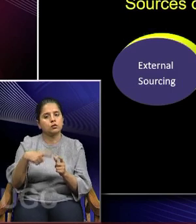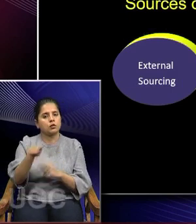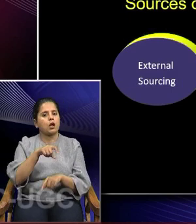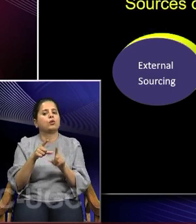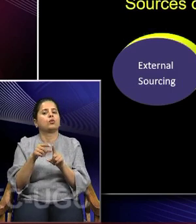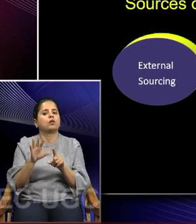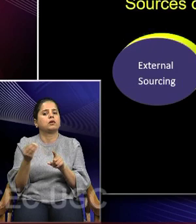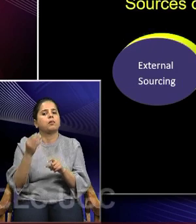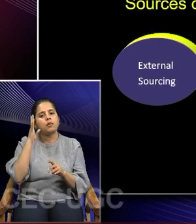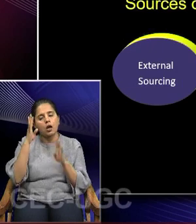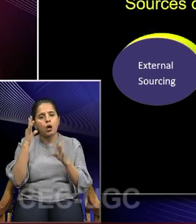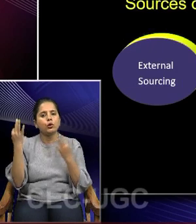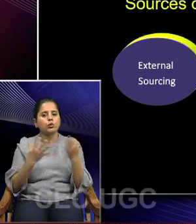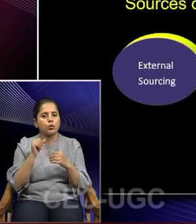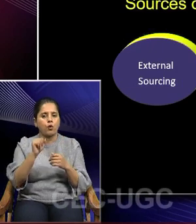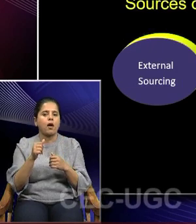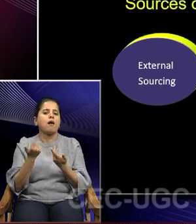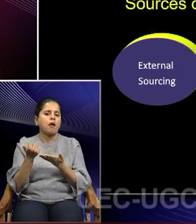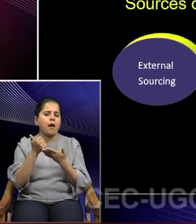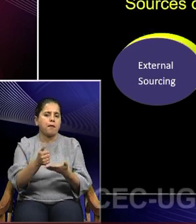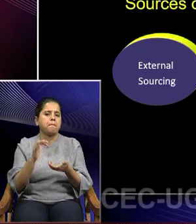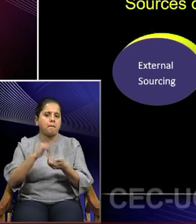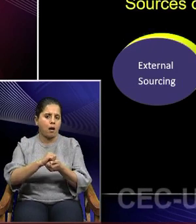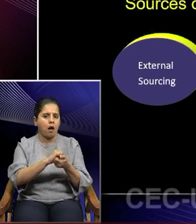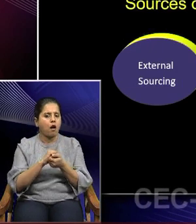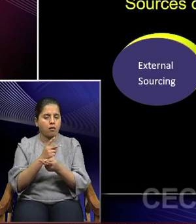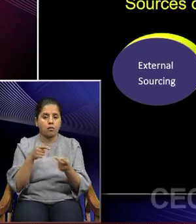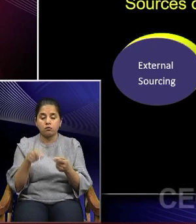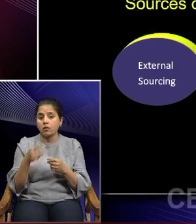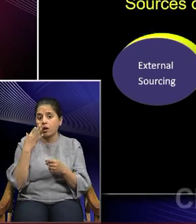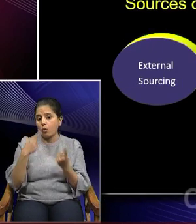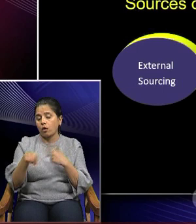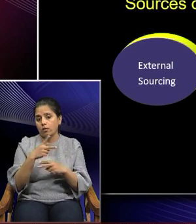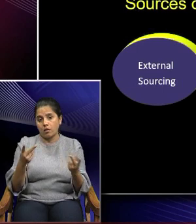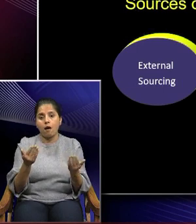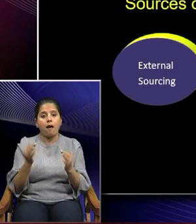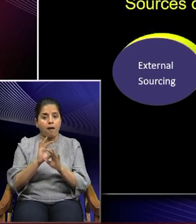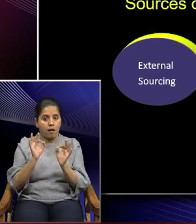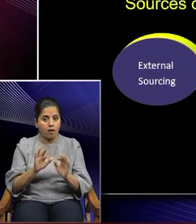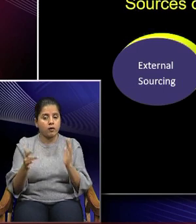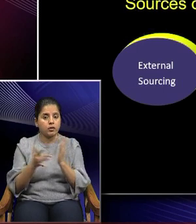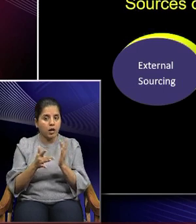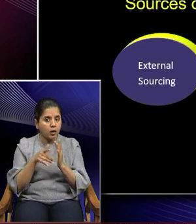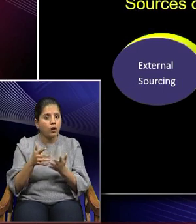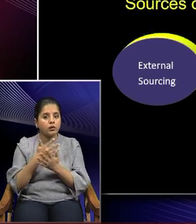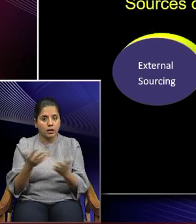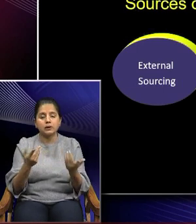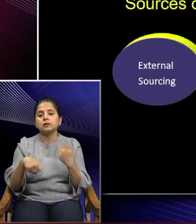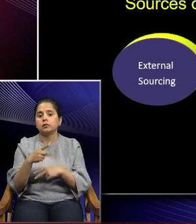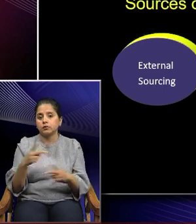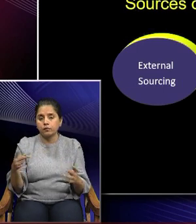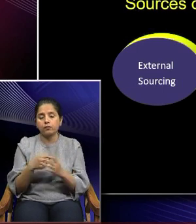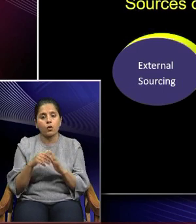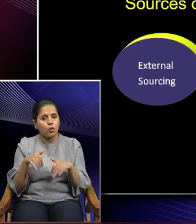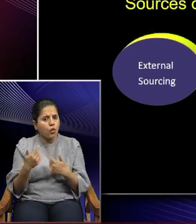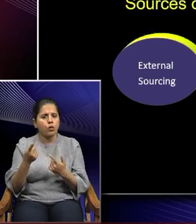doing some innovation with the help of your partners. It is very much prominent in case of technological goods, or